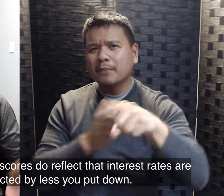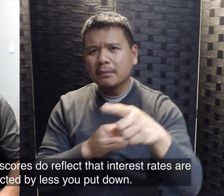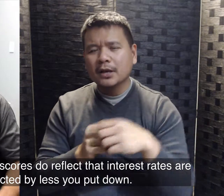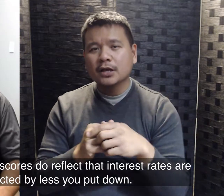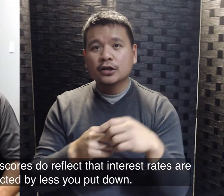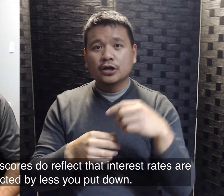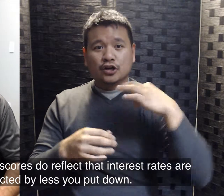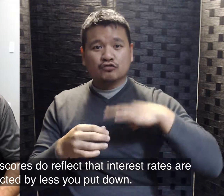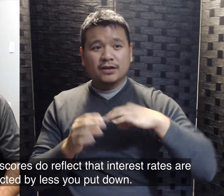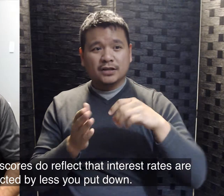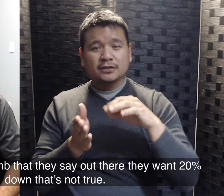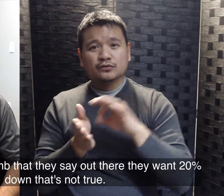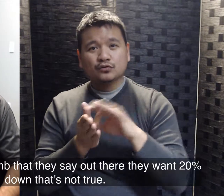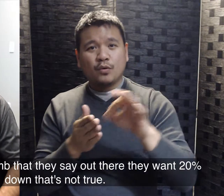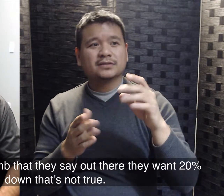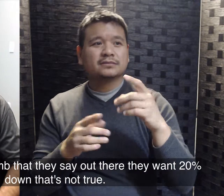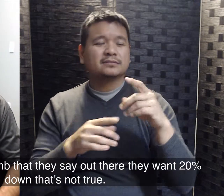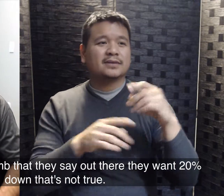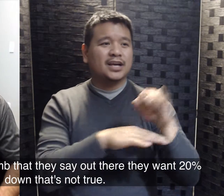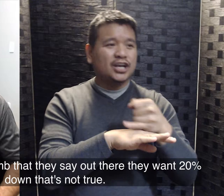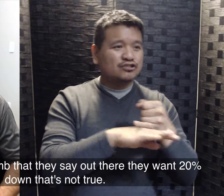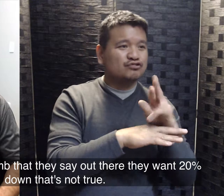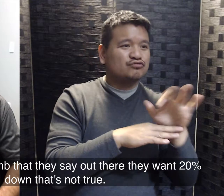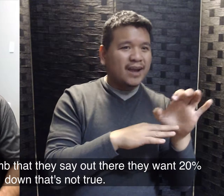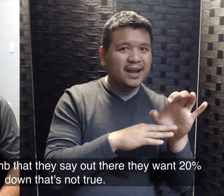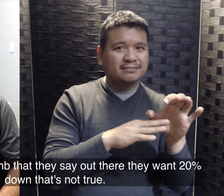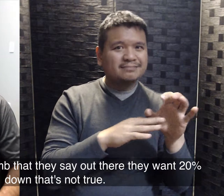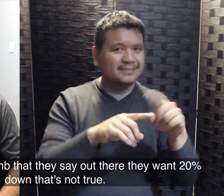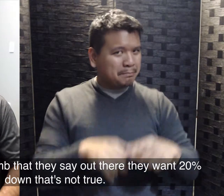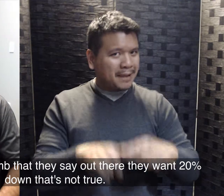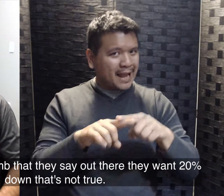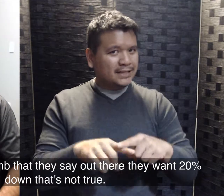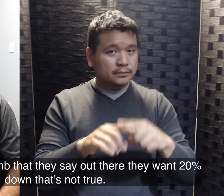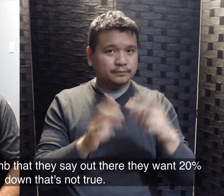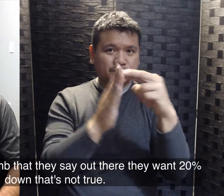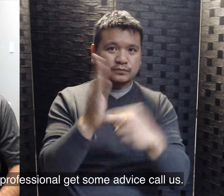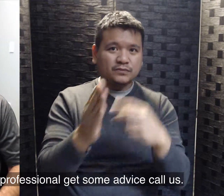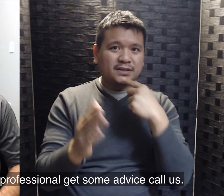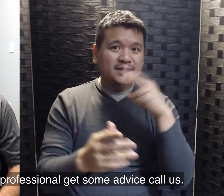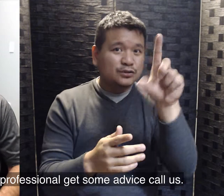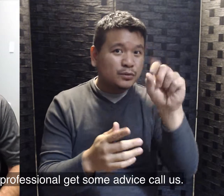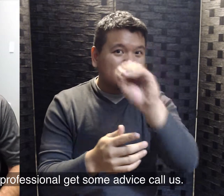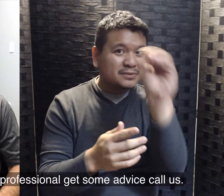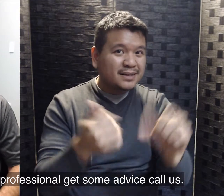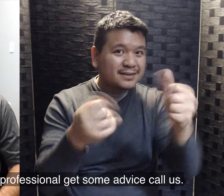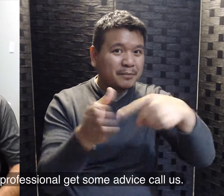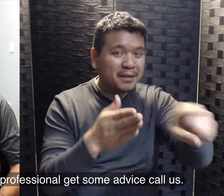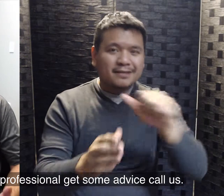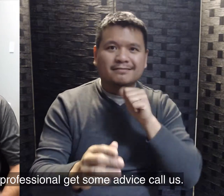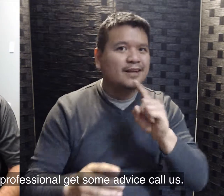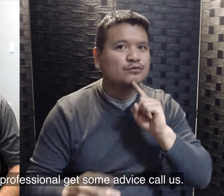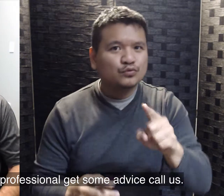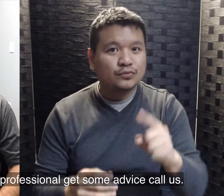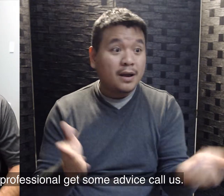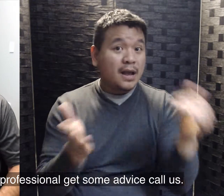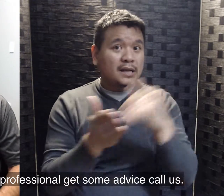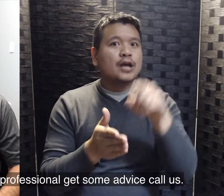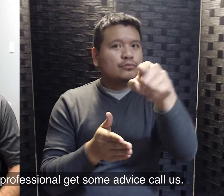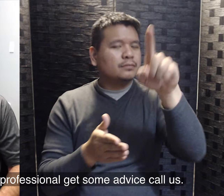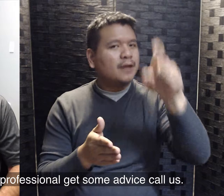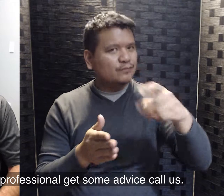are reflected by less that you put down. So the rule of thumb that they say out there, they want 20% down, that's not true. Again, talk to a